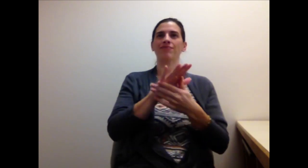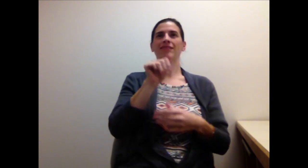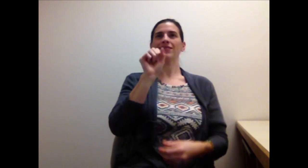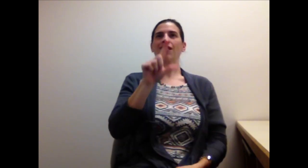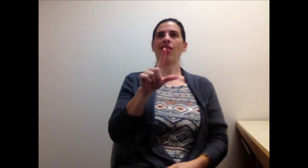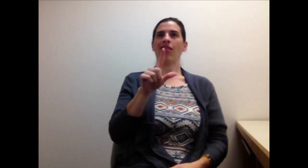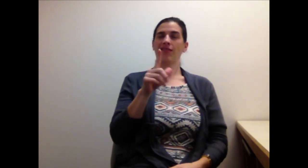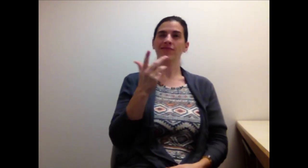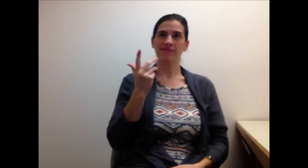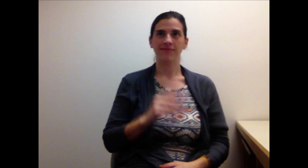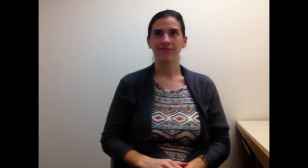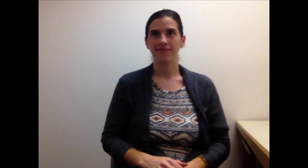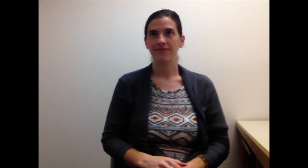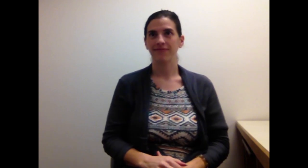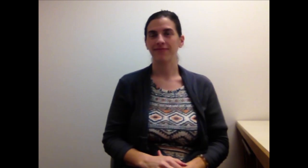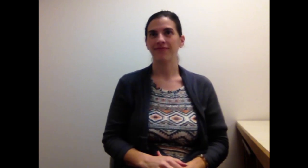Those three combined to make ASL.